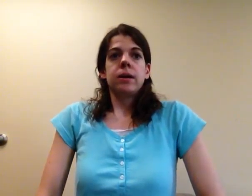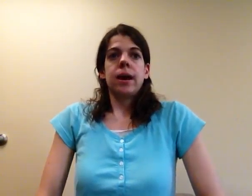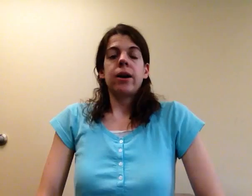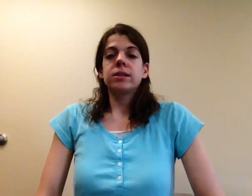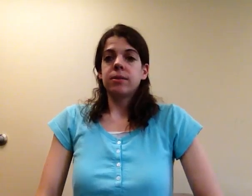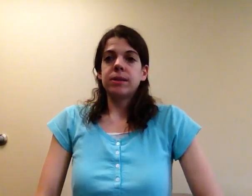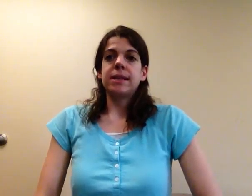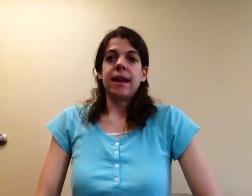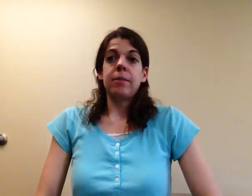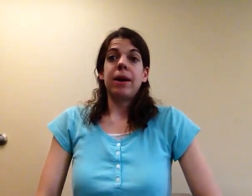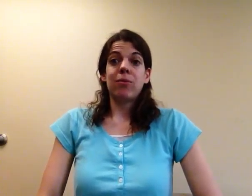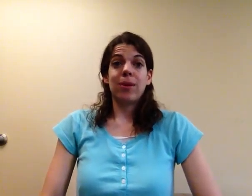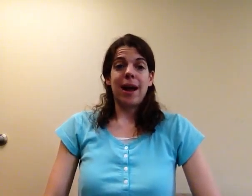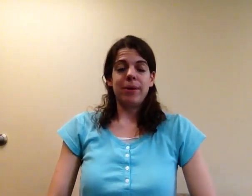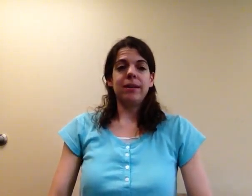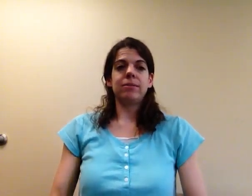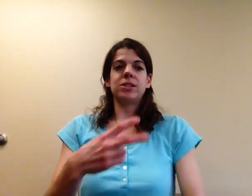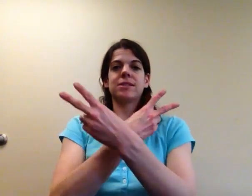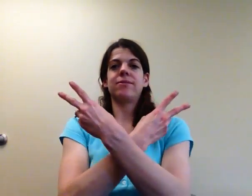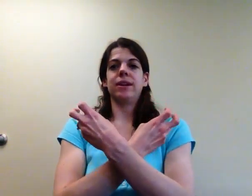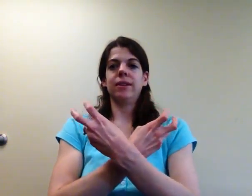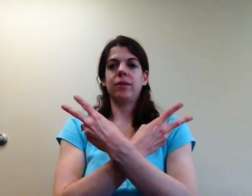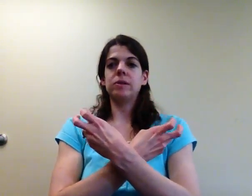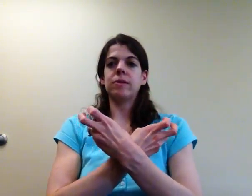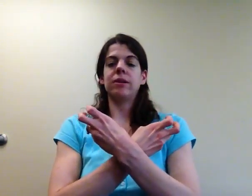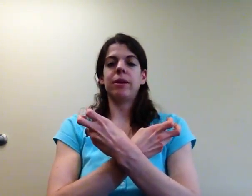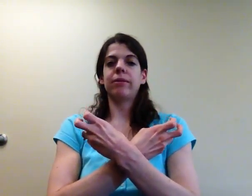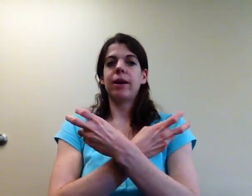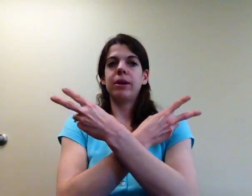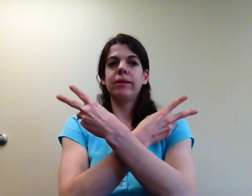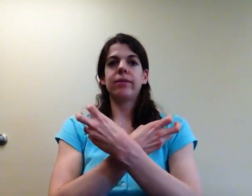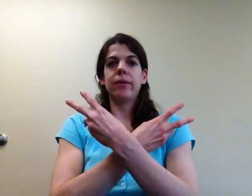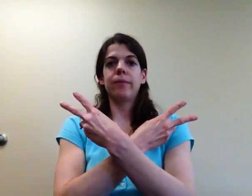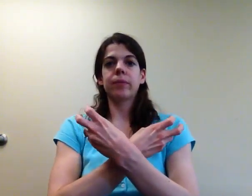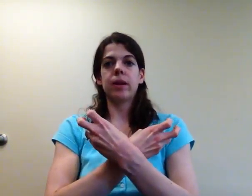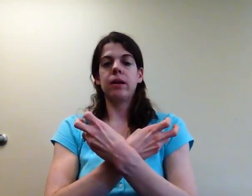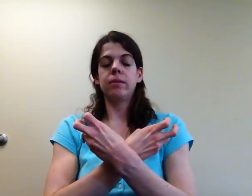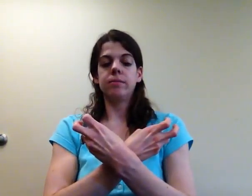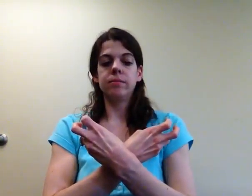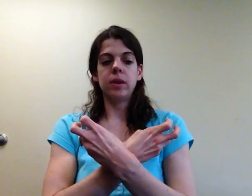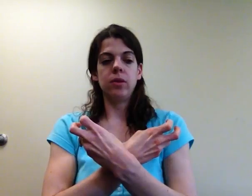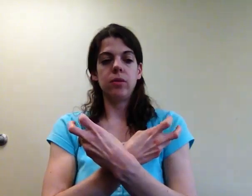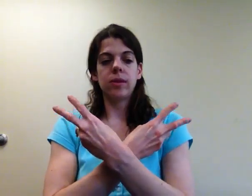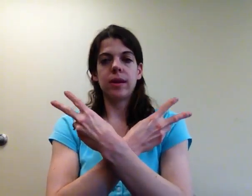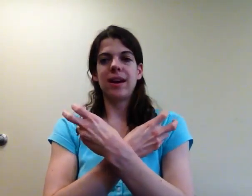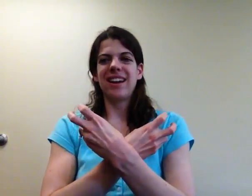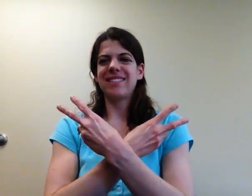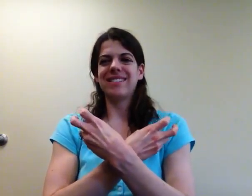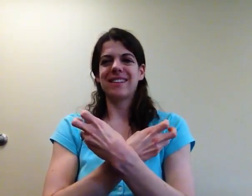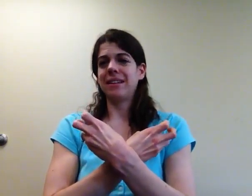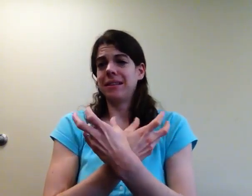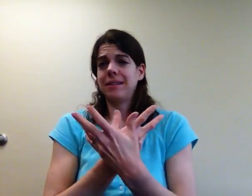I heard someone say they had a pet rabbit, which is fun. I've always wanted a pet rabbit. So I guess it's kind of like the